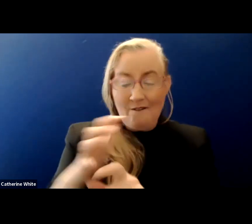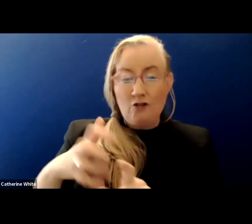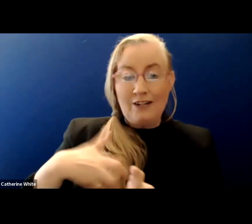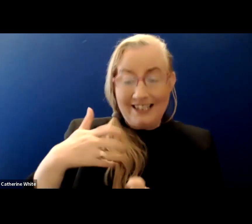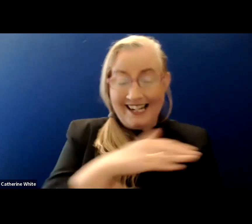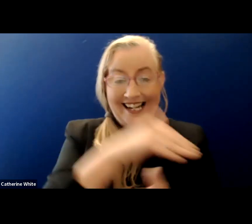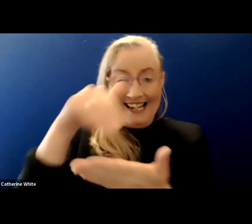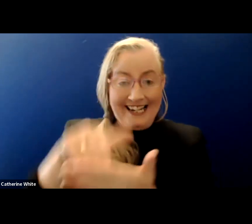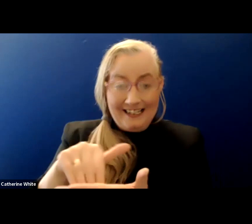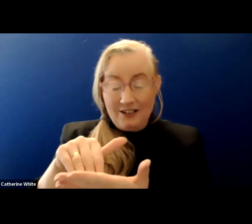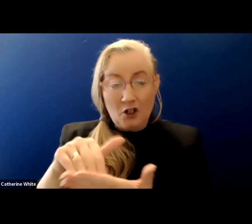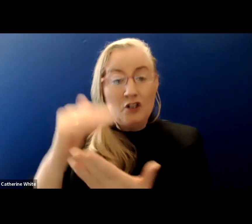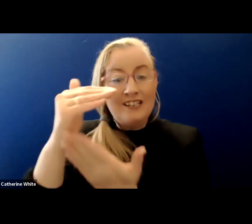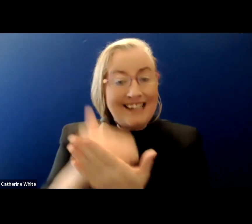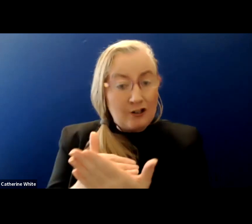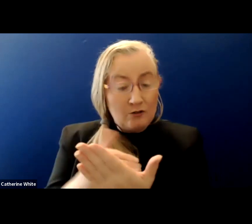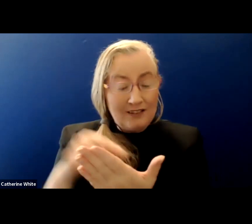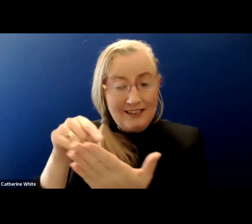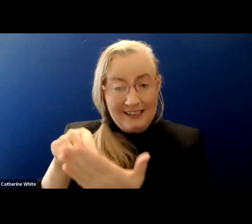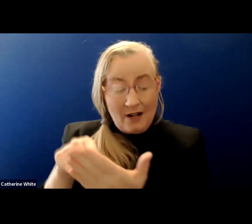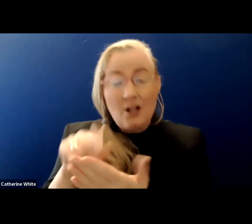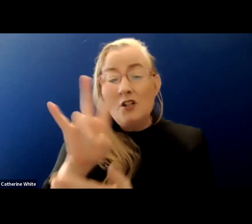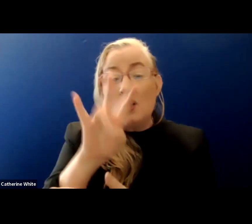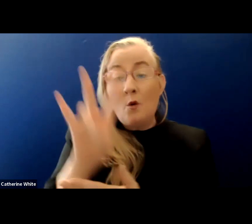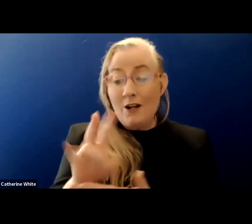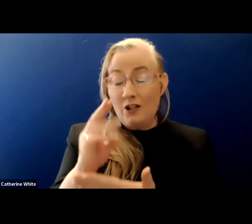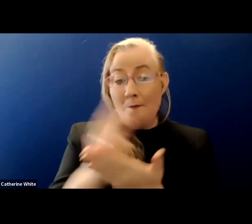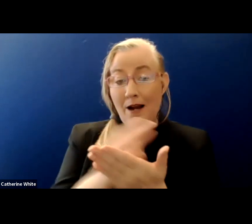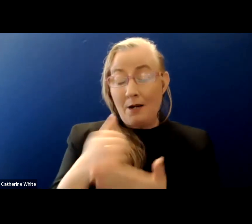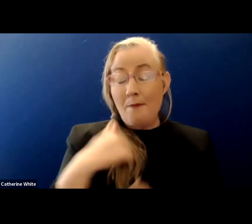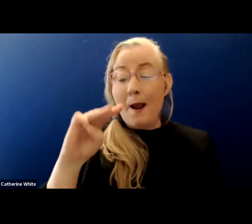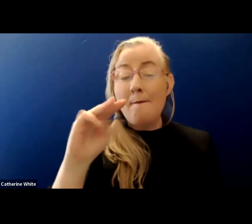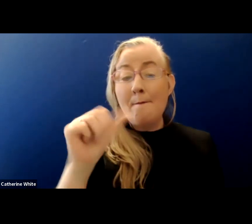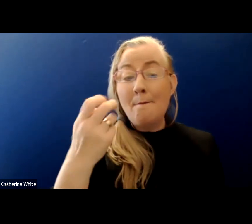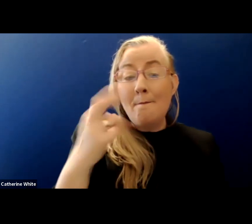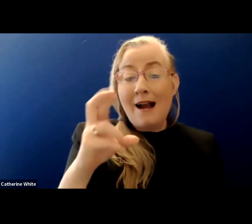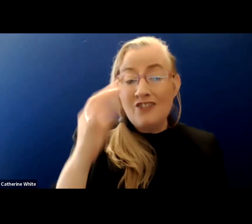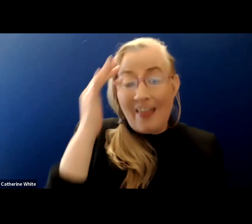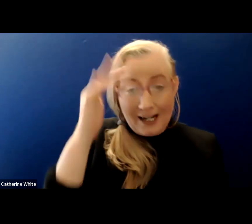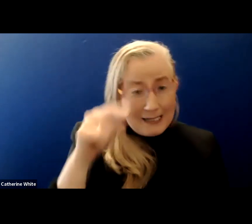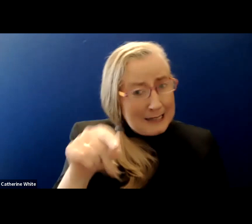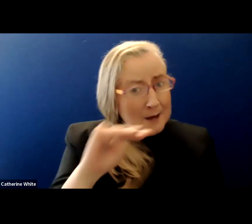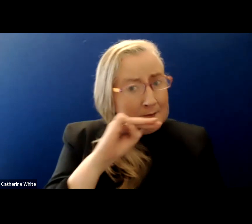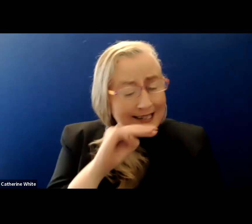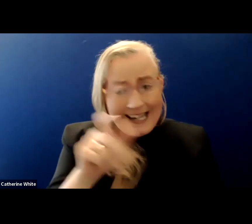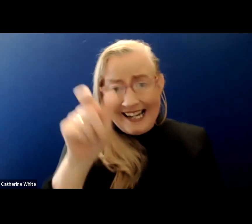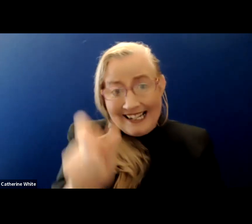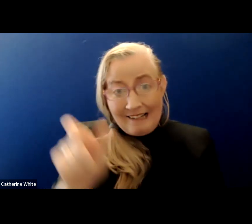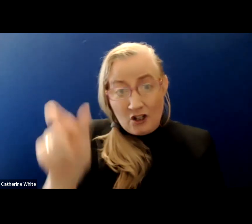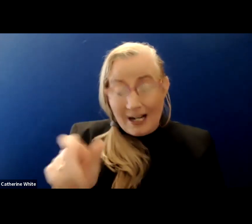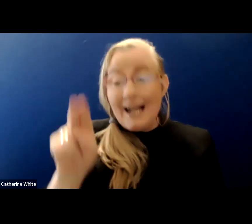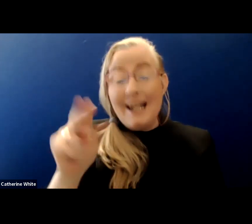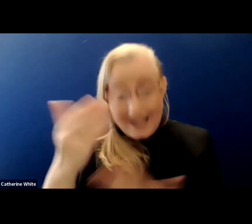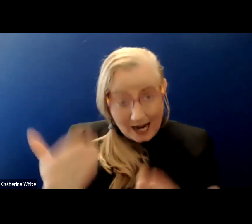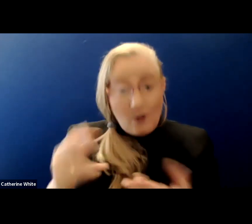Statute, I raised the question as part of my master's thesis of whether this now meant that individuals could be victims of the